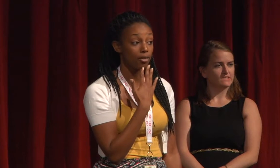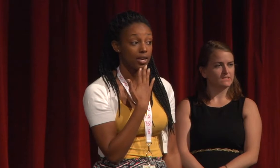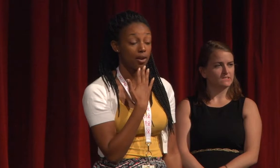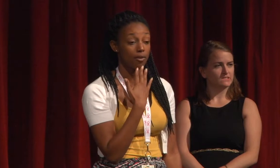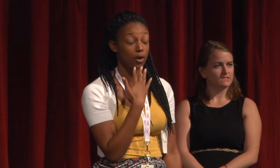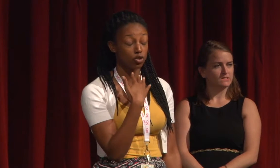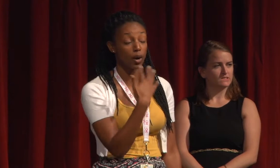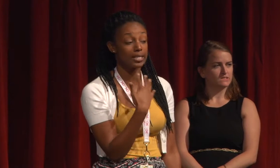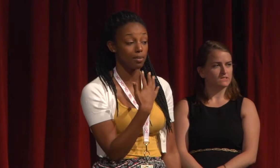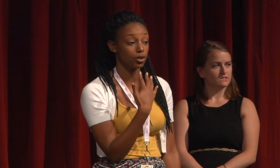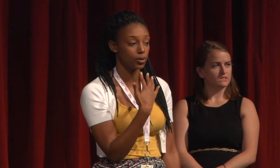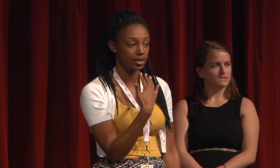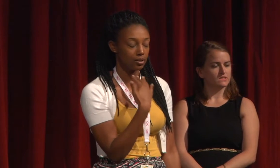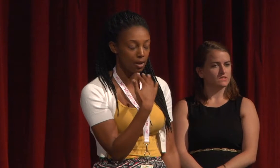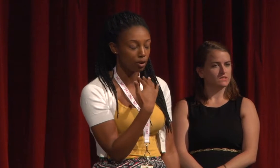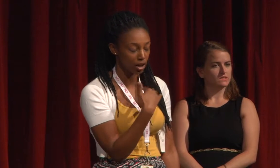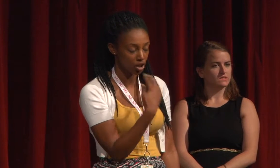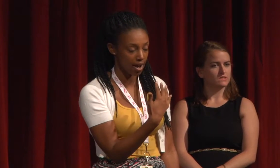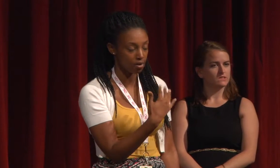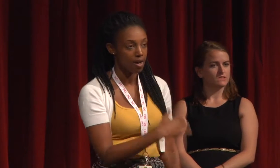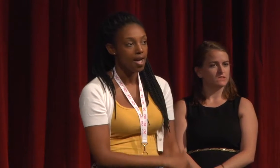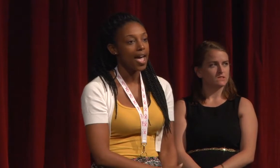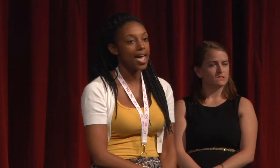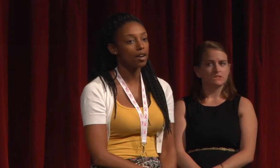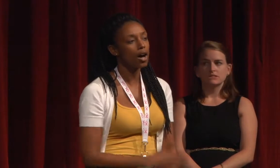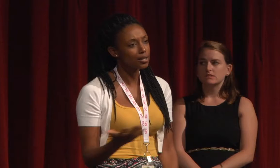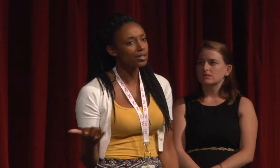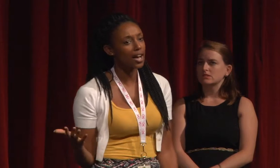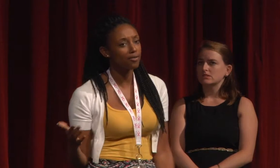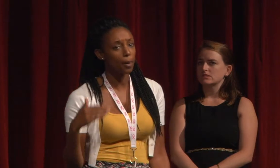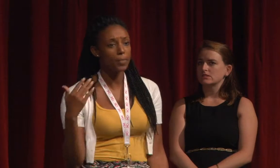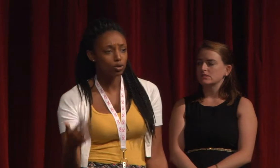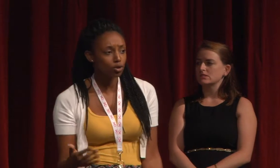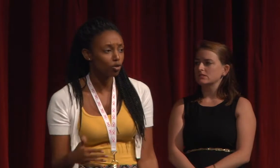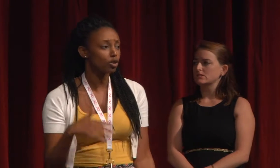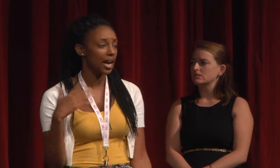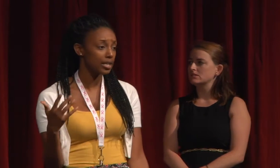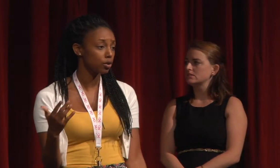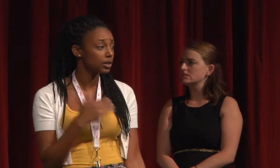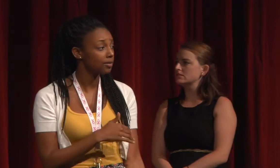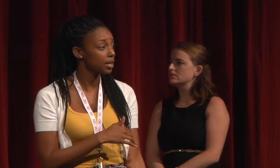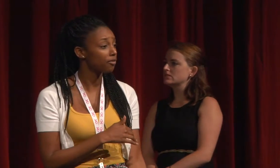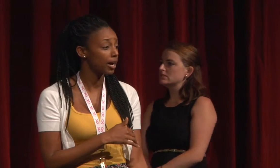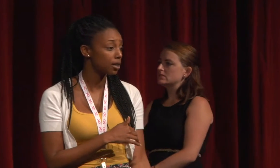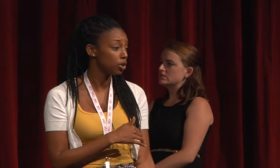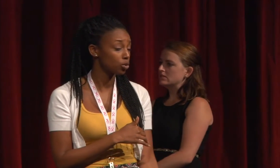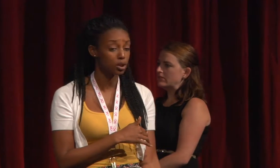mouthing and trying to make those information out. And also a lot of our middle school and high school and even some of our elementary